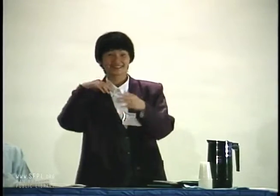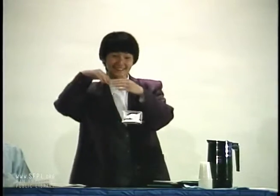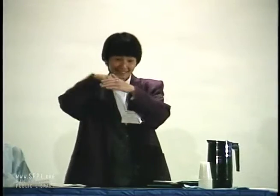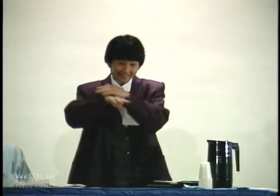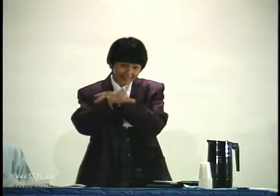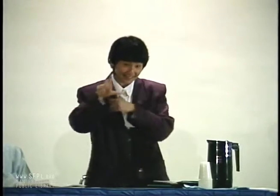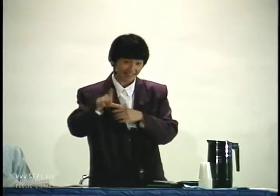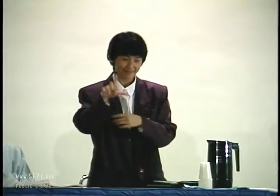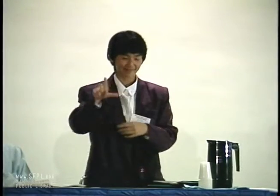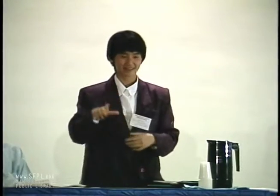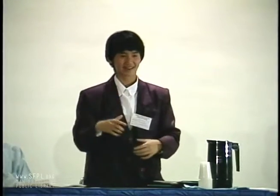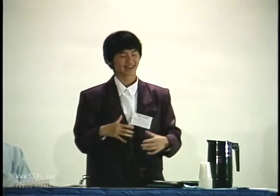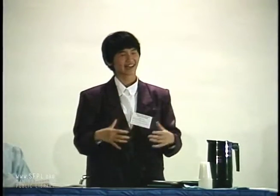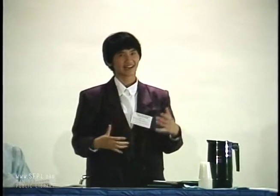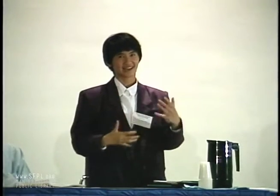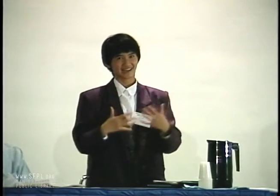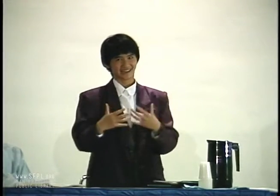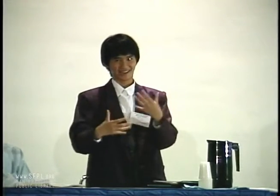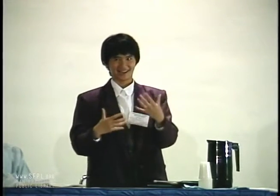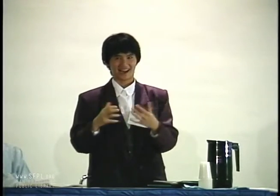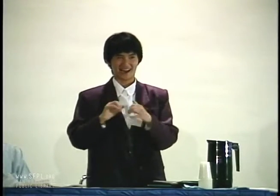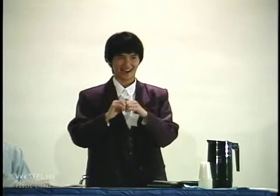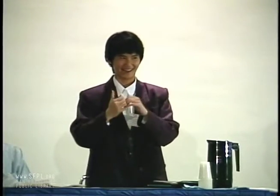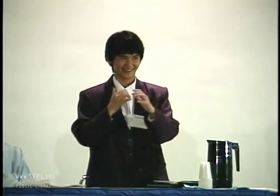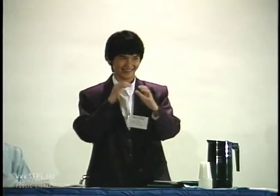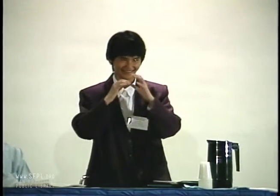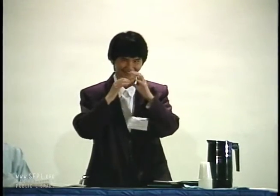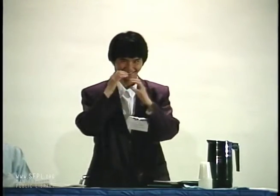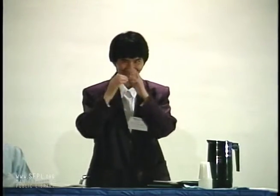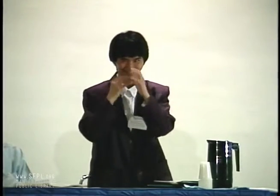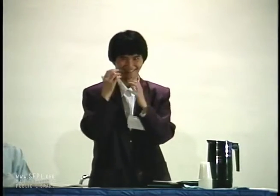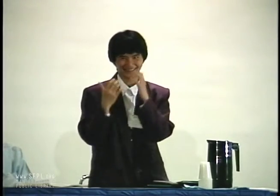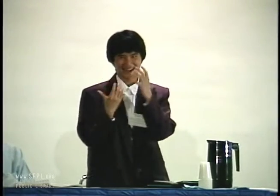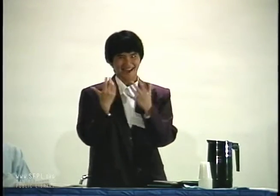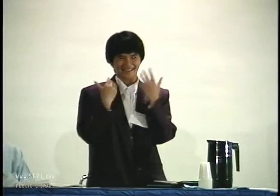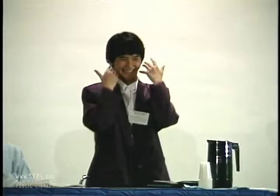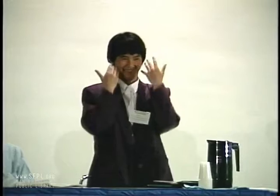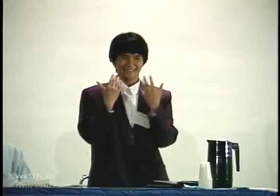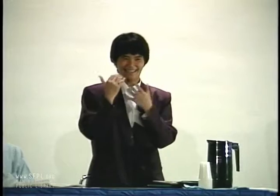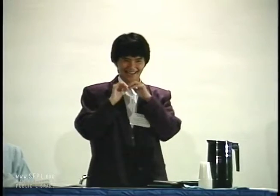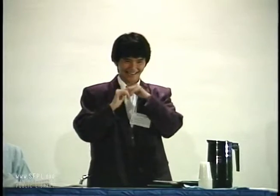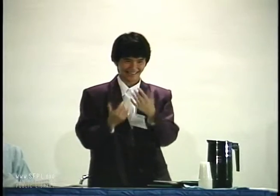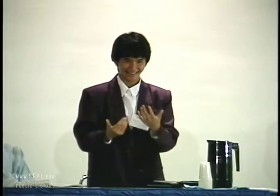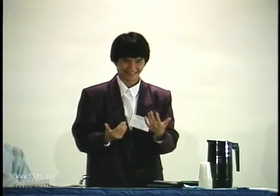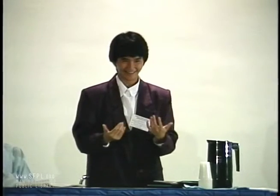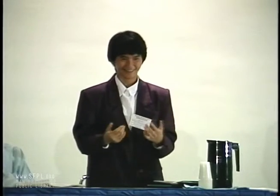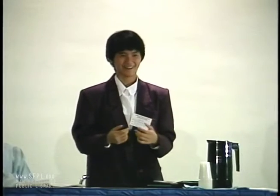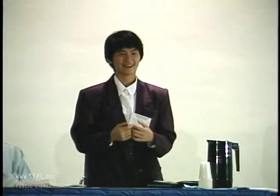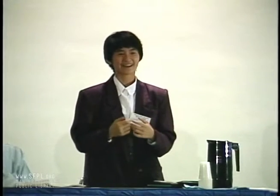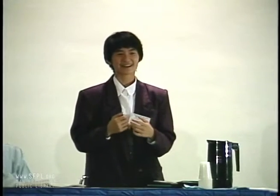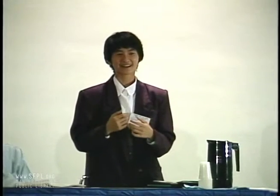I would practice, and I would try to learn sign language. So I went to the library, and it was sort of awkward figuring out how to communicate.